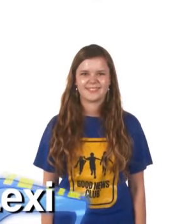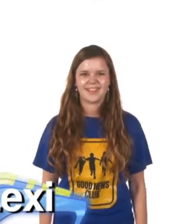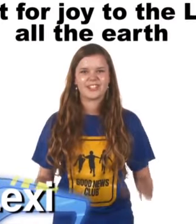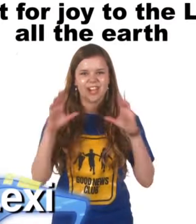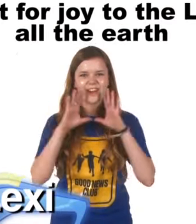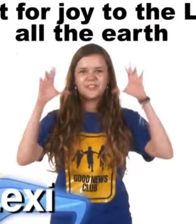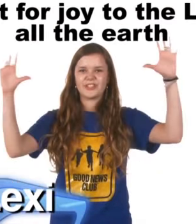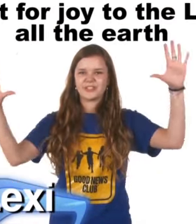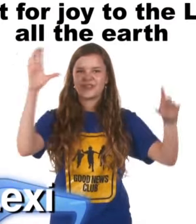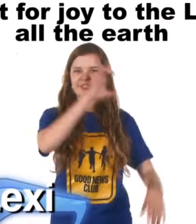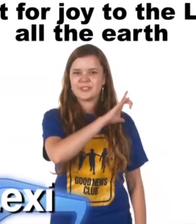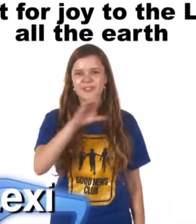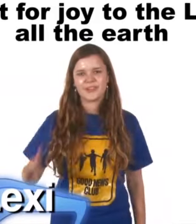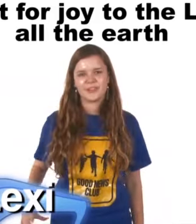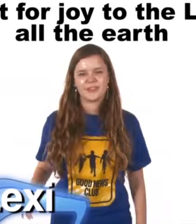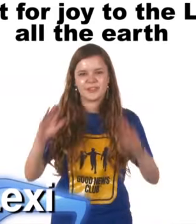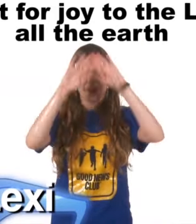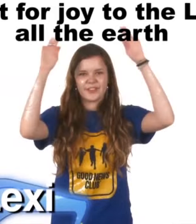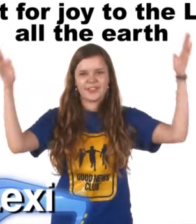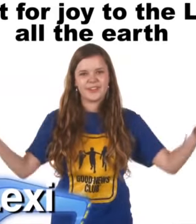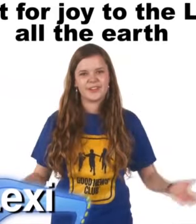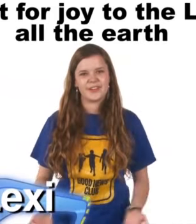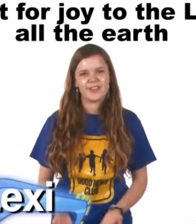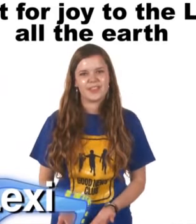Shout for joy to the Lord of the earth